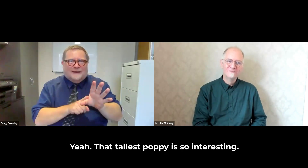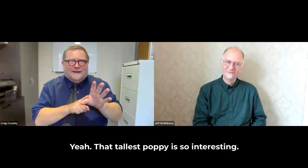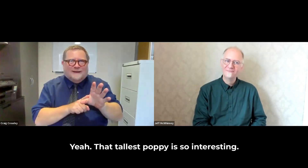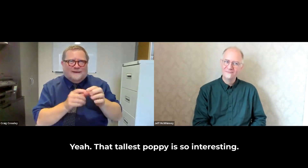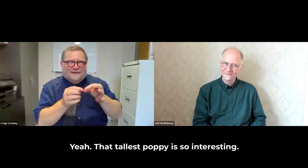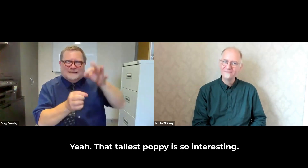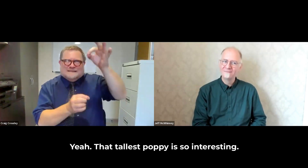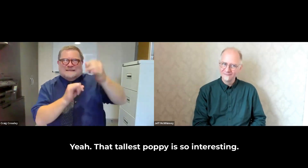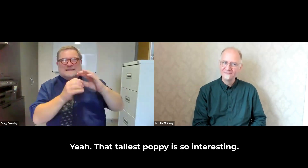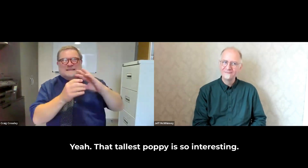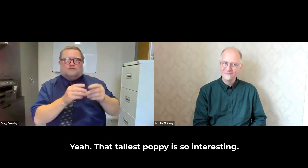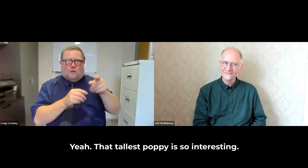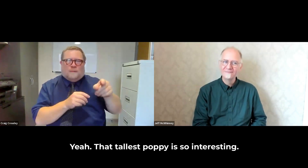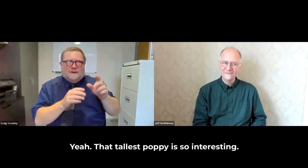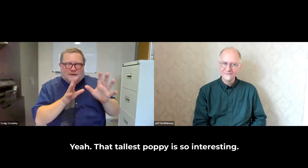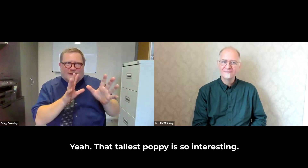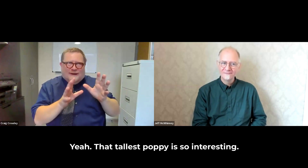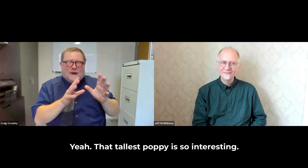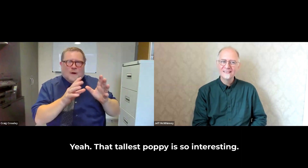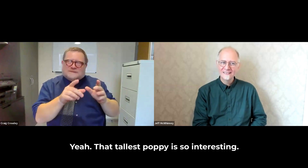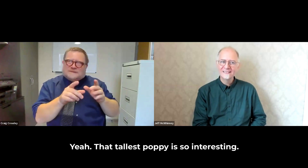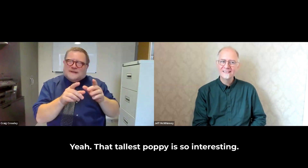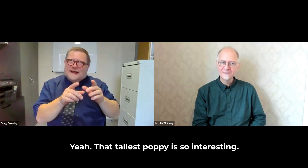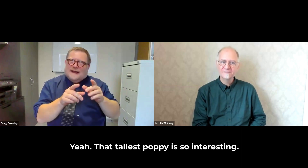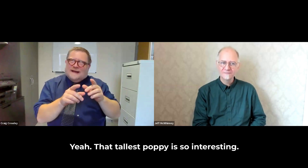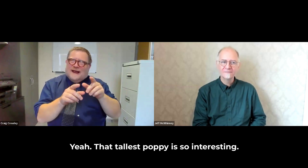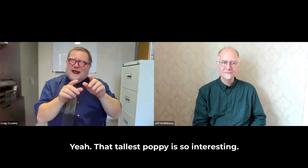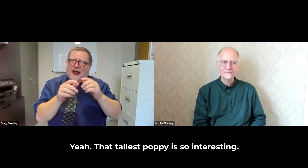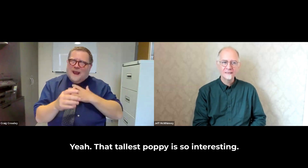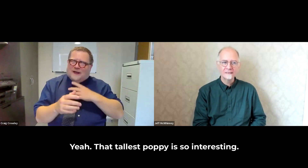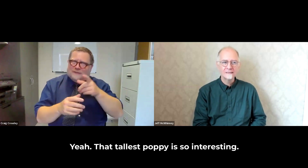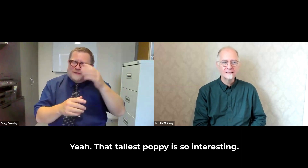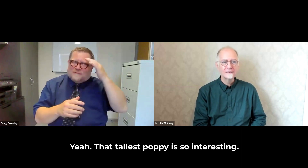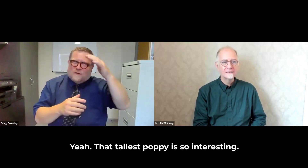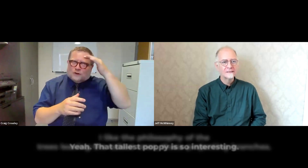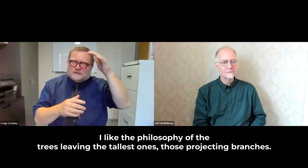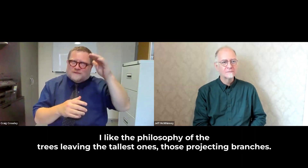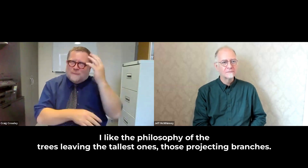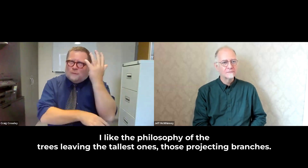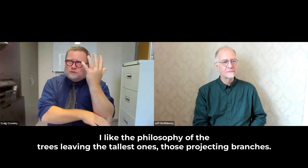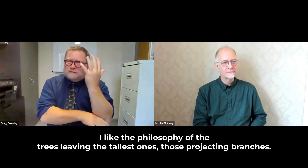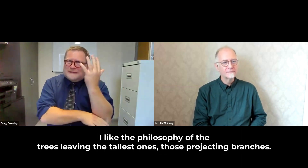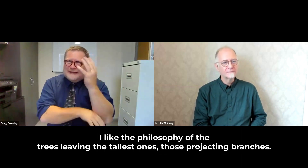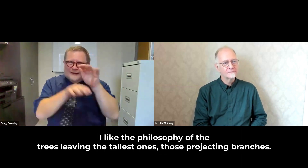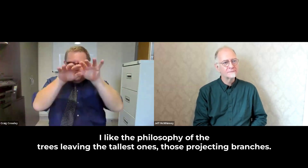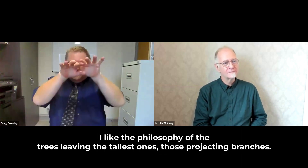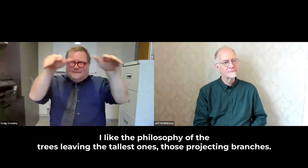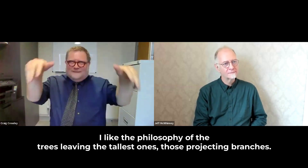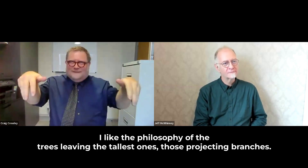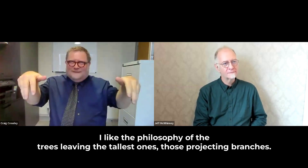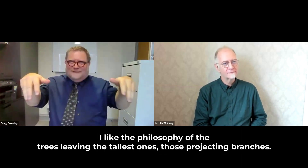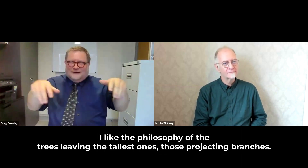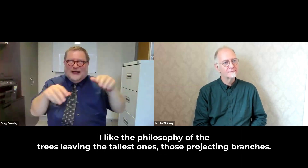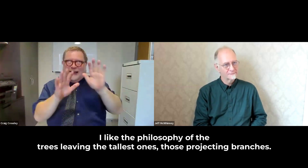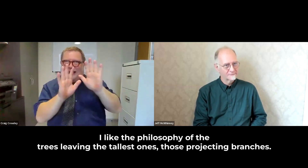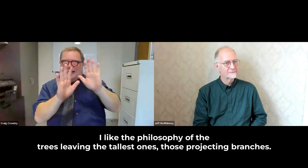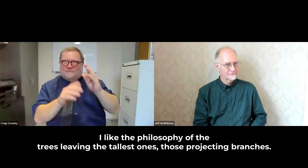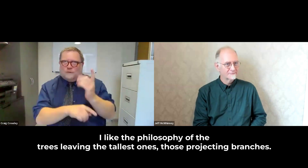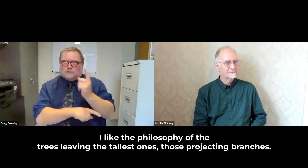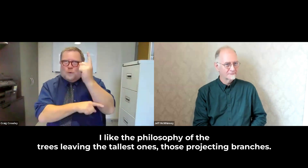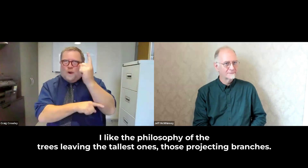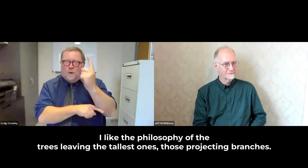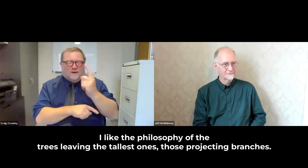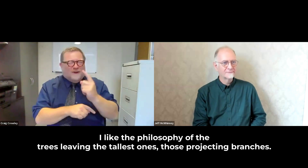Yeah, that tallest poppy is so interesting. I like the philosophy of the